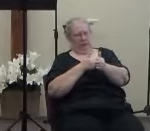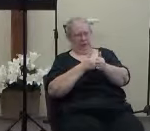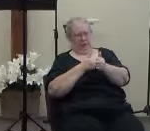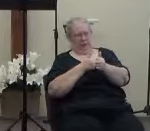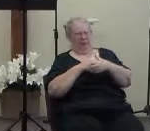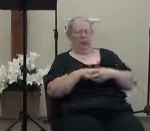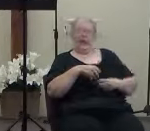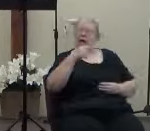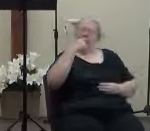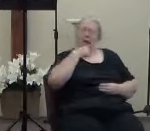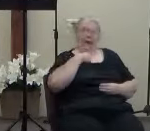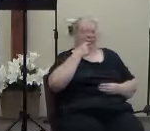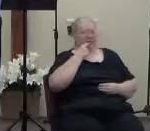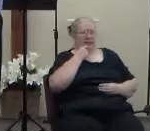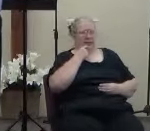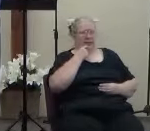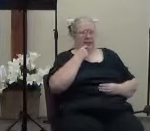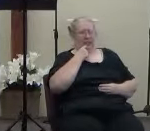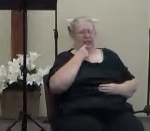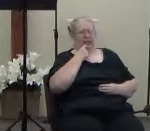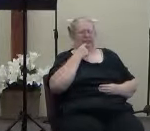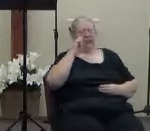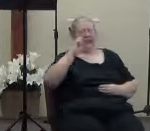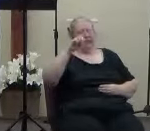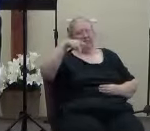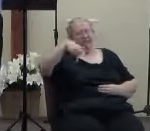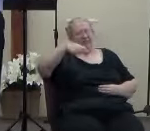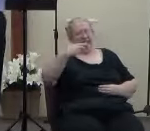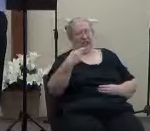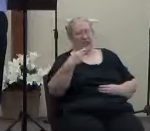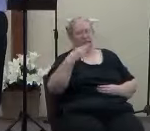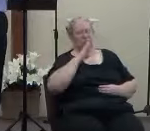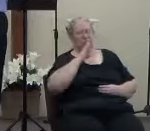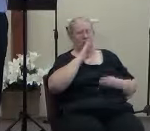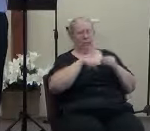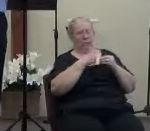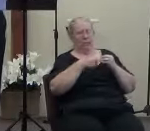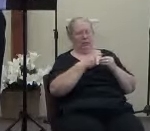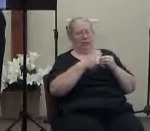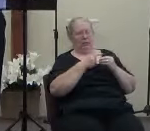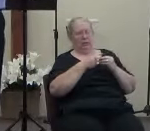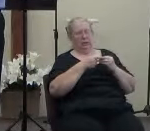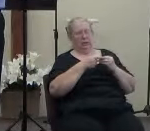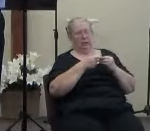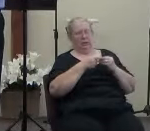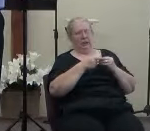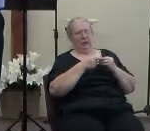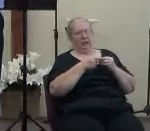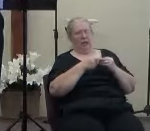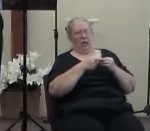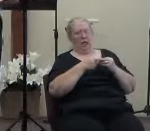I've said so many times, it talks in Ephesians about the armor that we're to put on. Never says nothing about your butt, but it's covered right